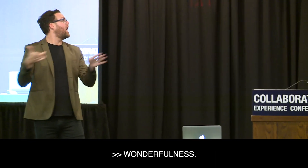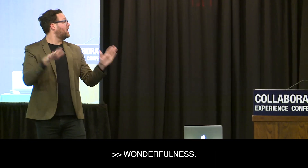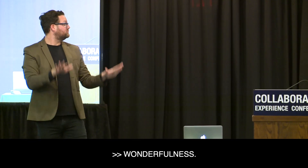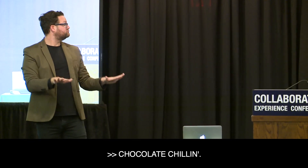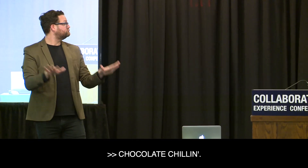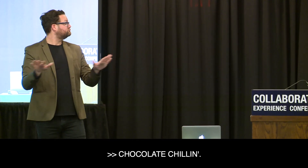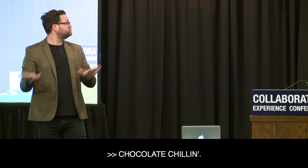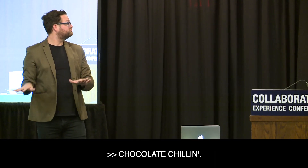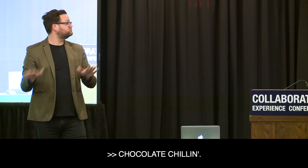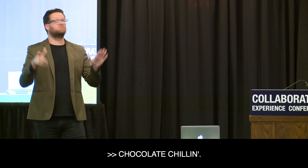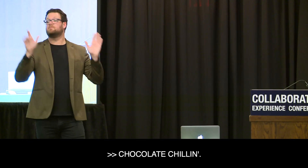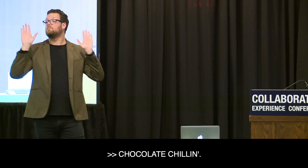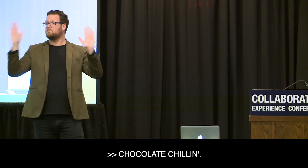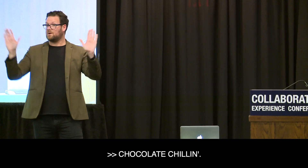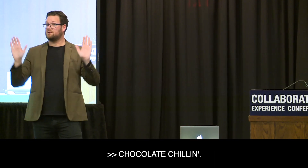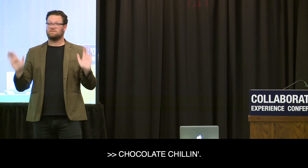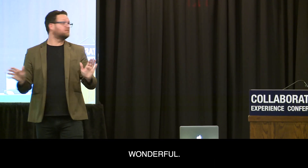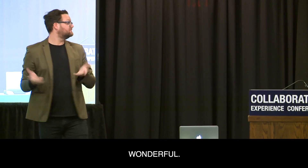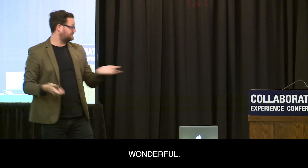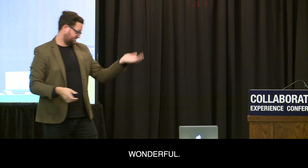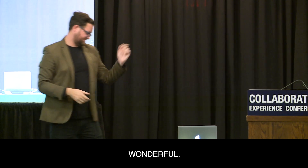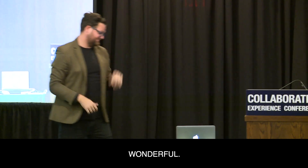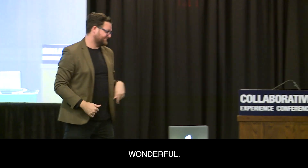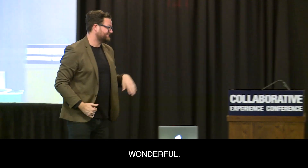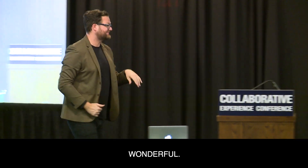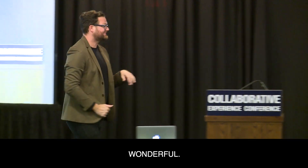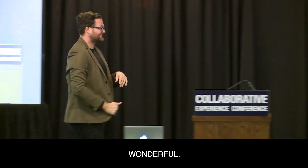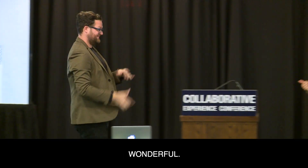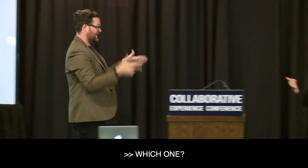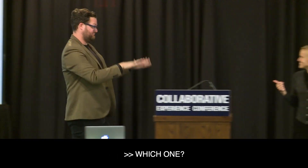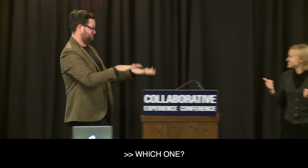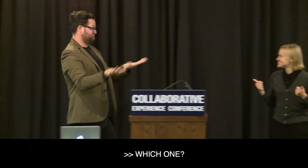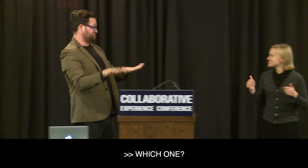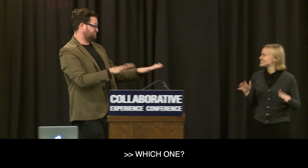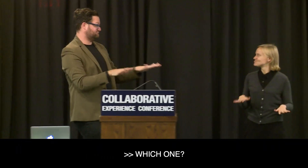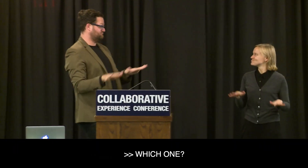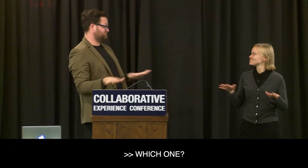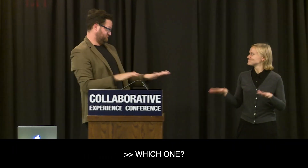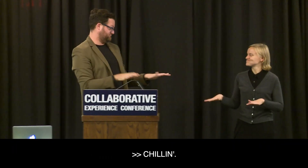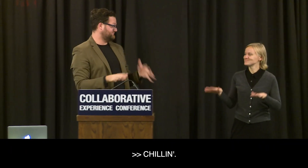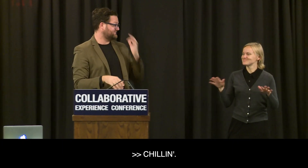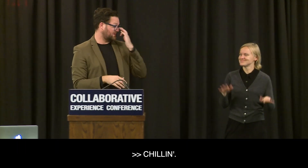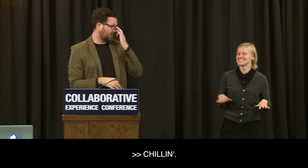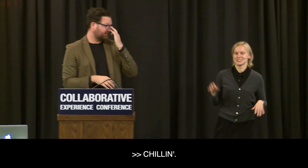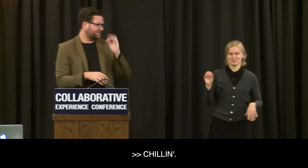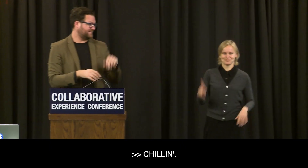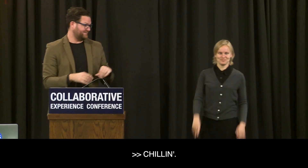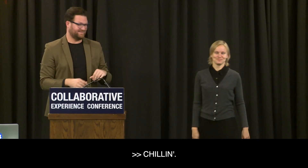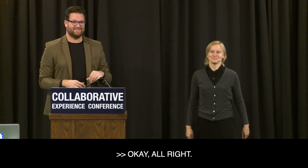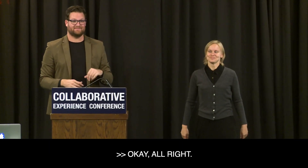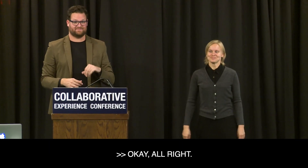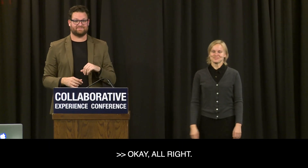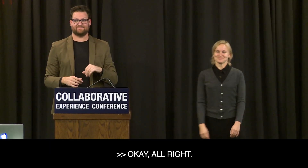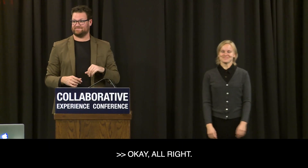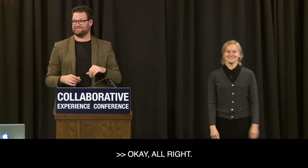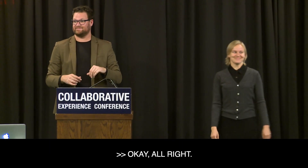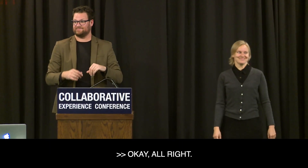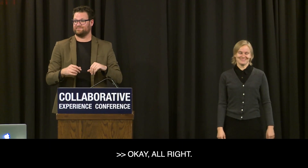Wonderfulness. Chocolate chillin'. Wonderful. Which one? Chillin'. Okay. All